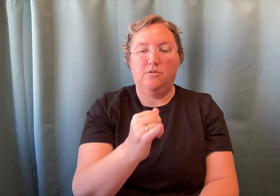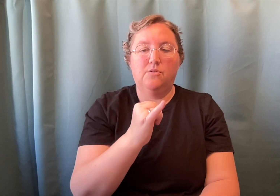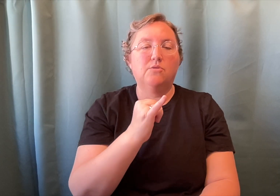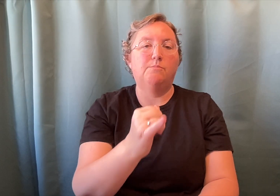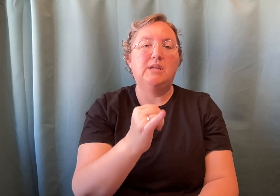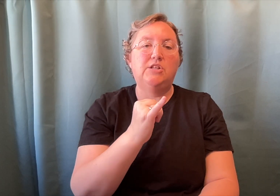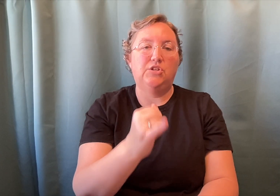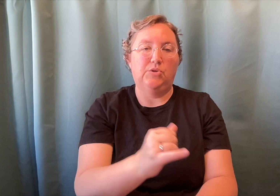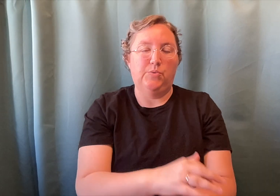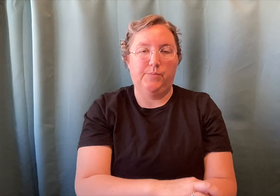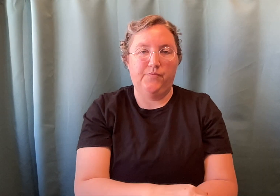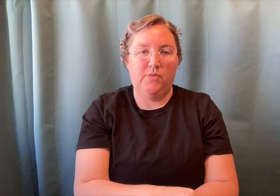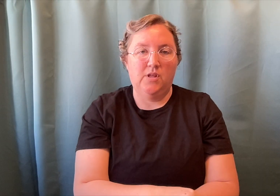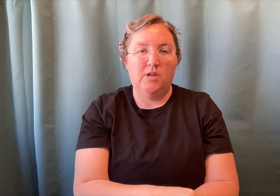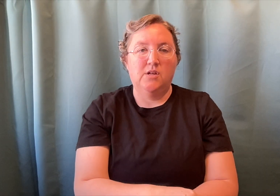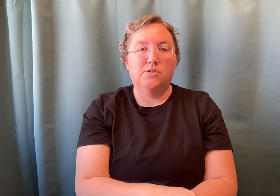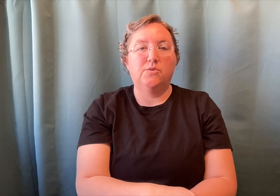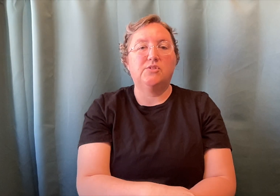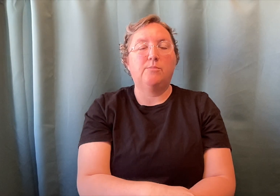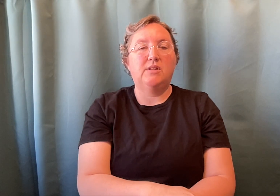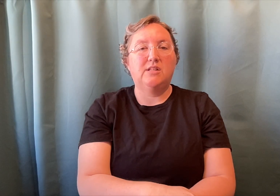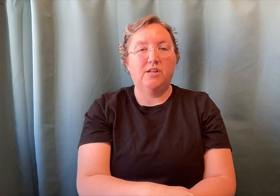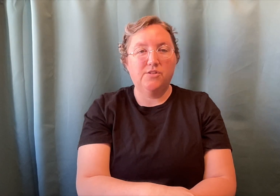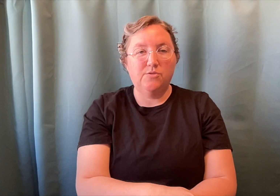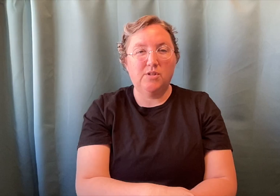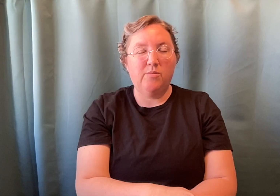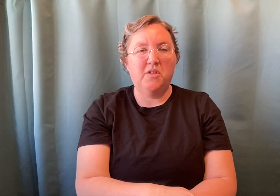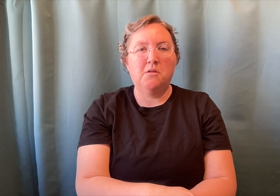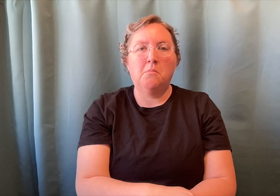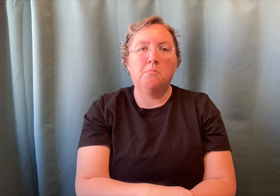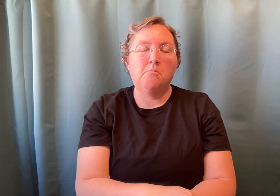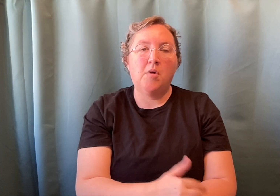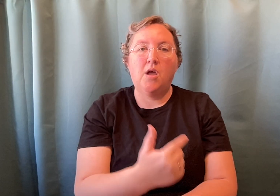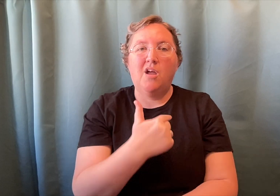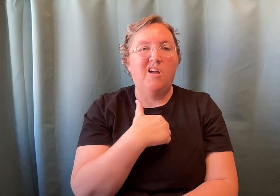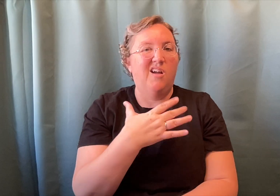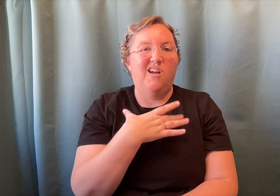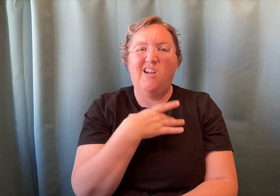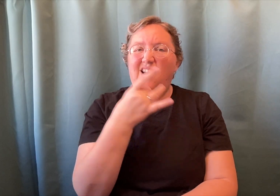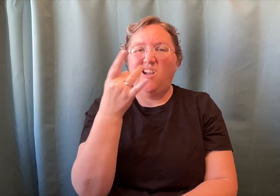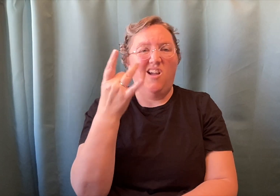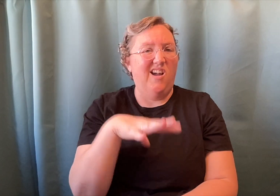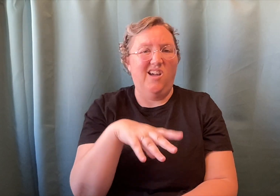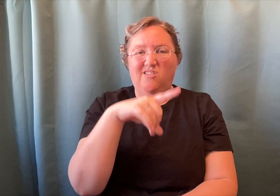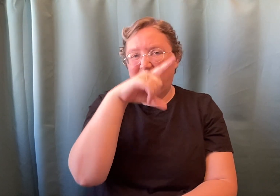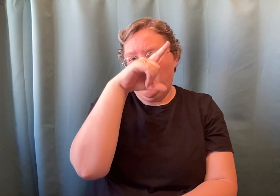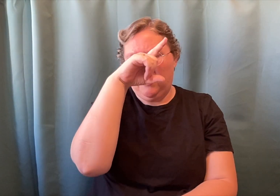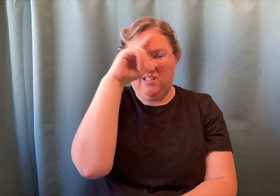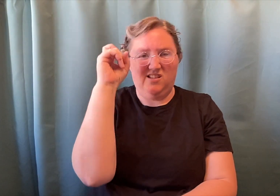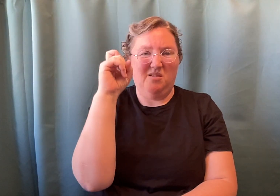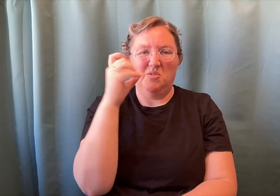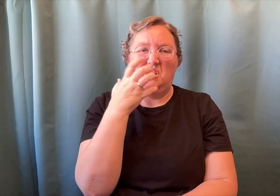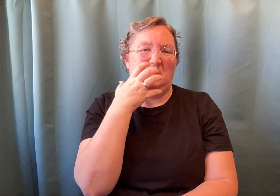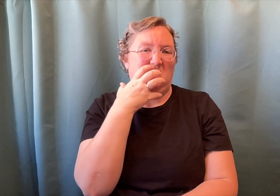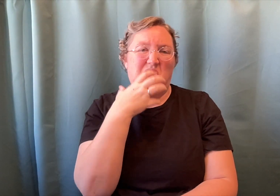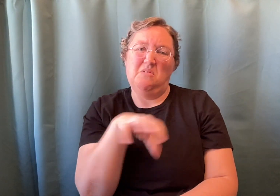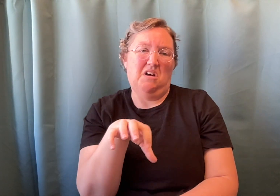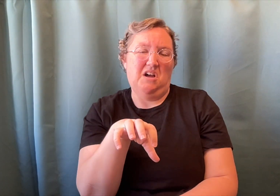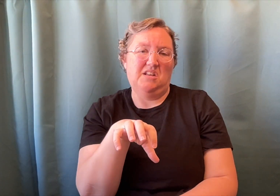or me too. So if somebody tells you something, I don't like summer. It's too hot. And you